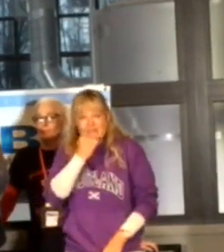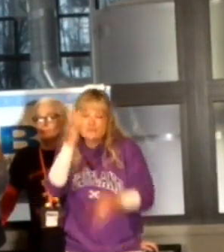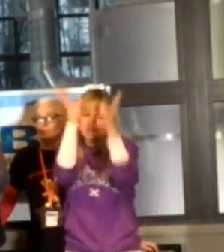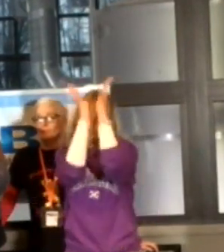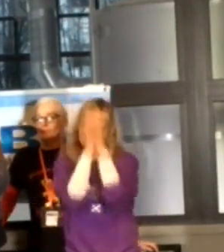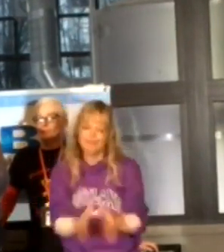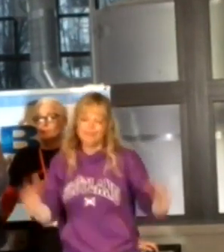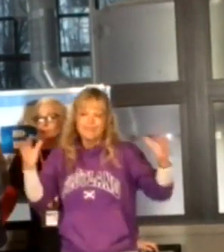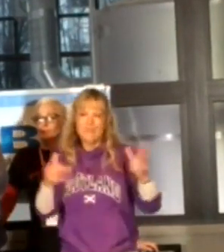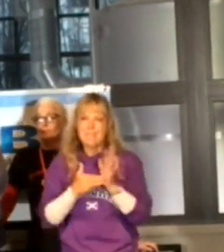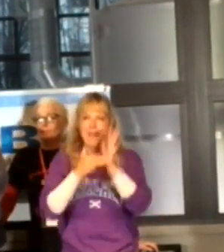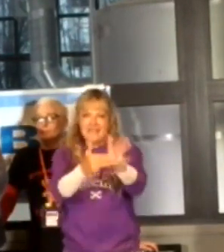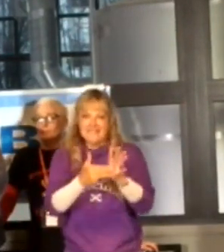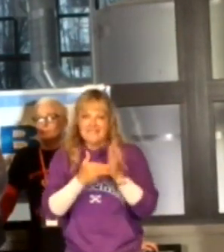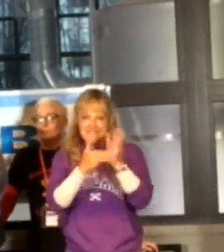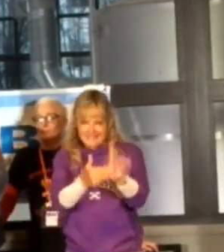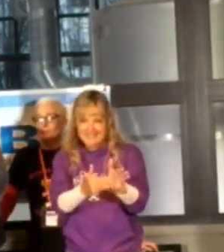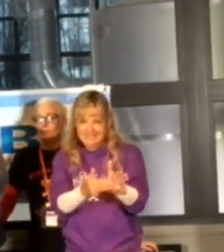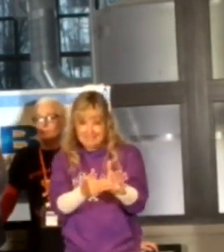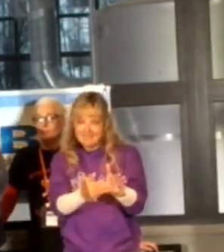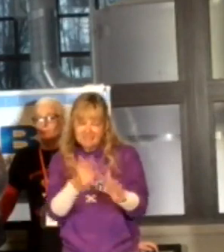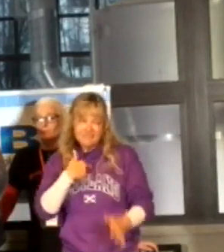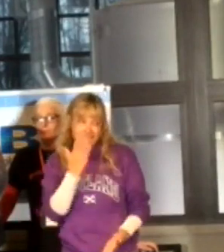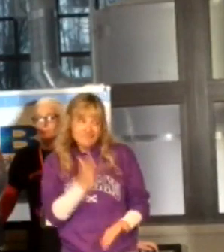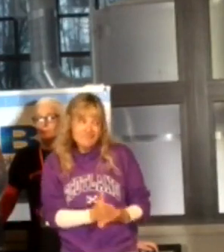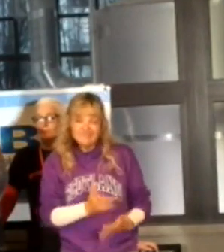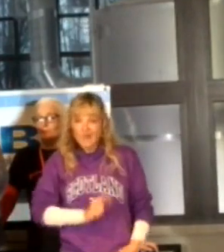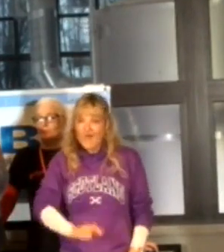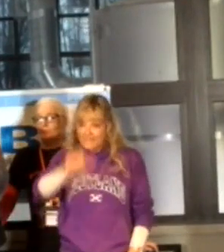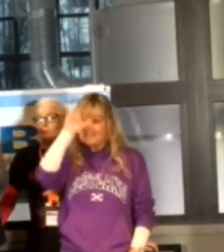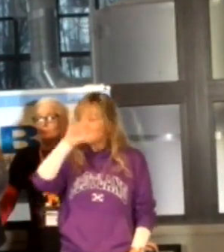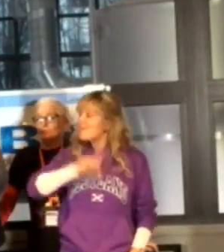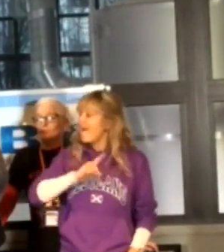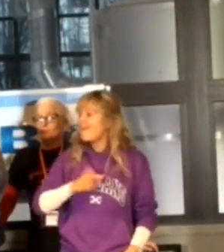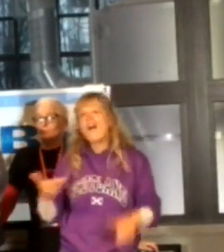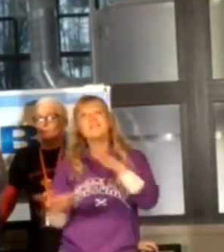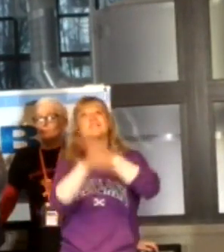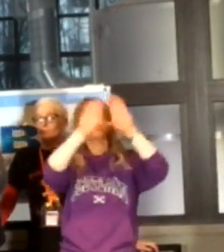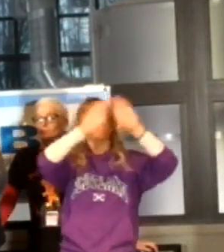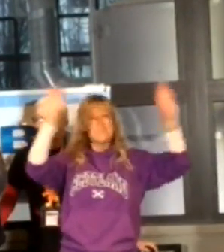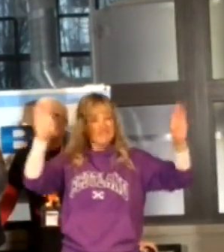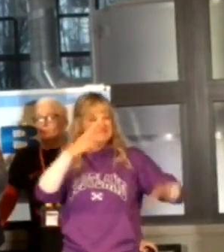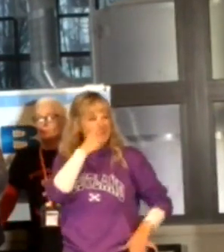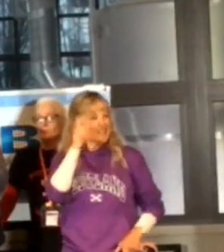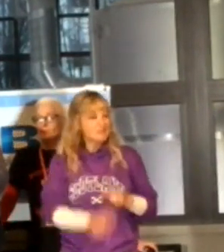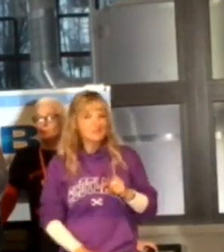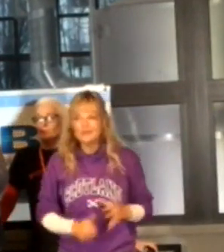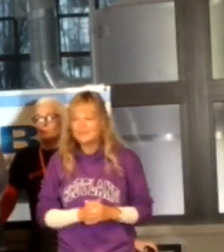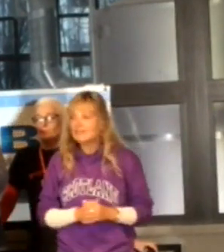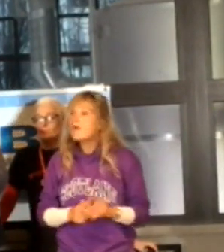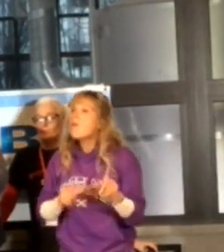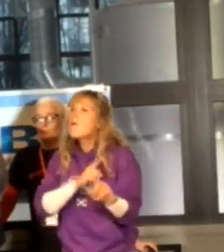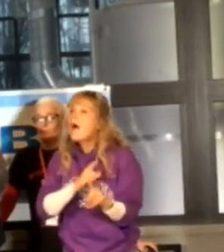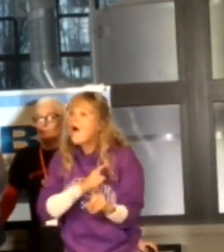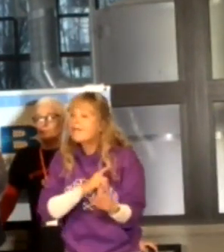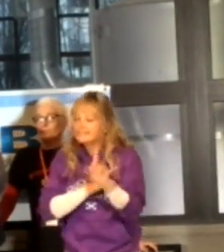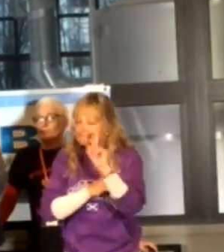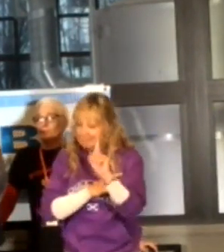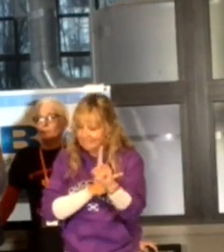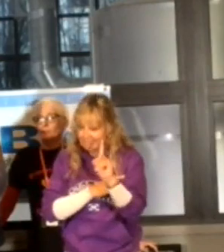into the millions. And we are confident, as all under one banner, that we can do that. And one of the reasons we know we can do